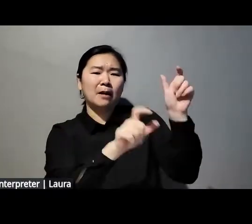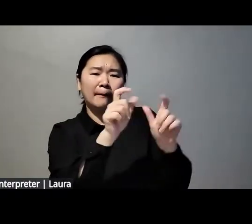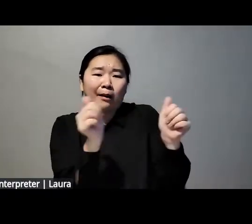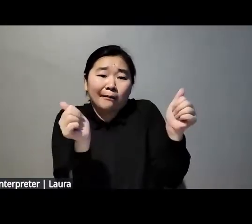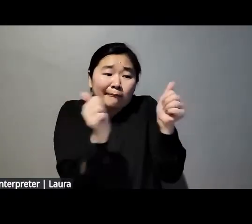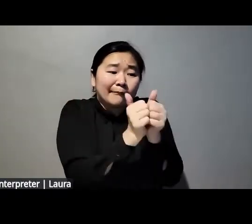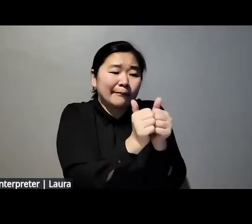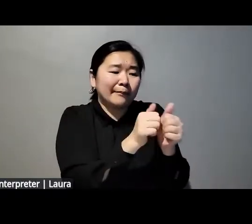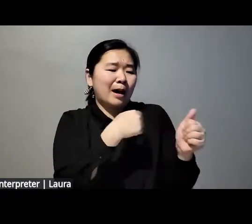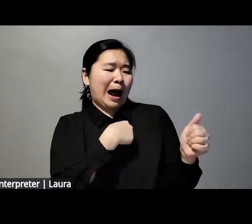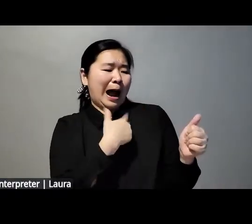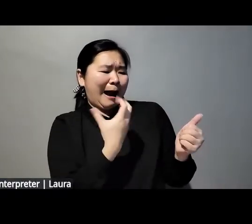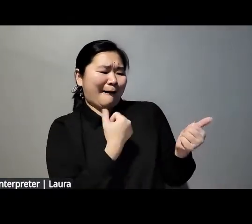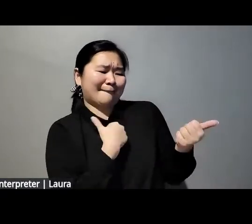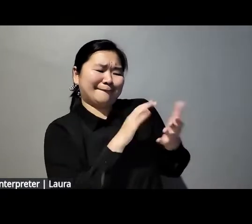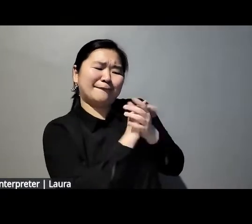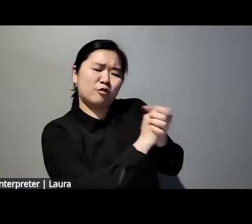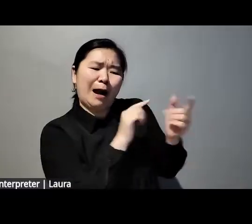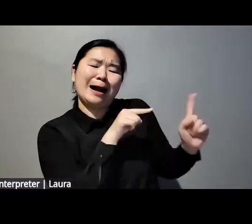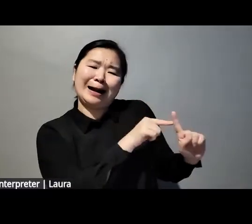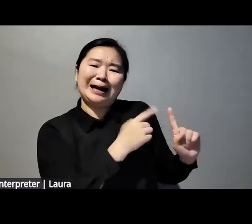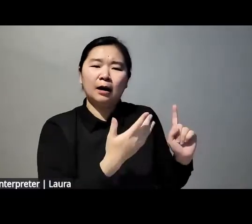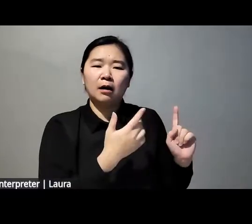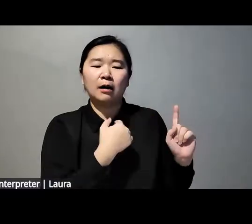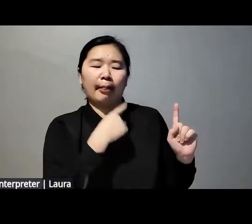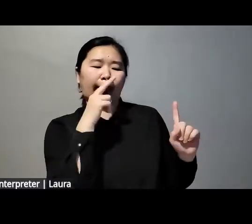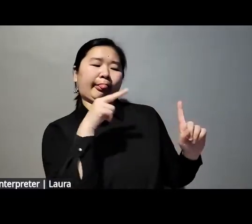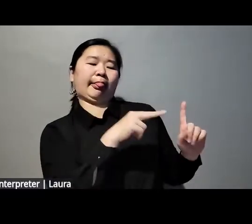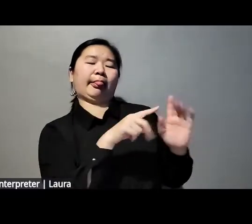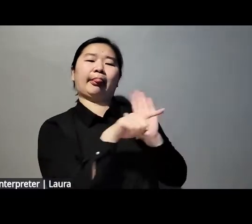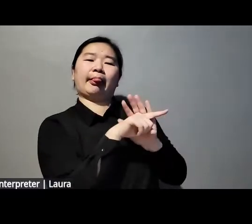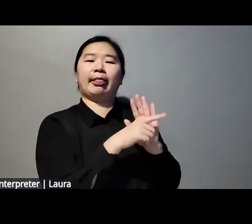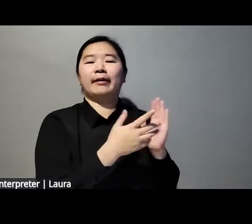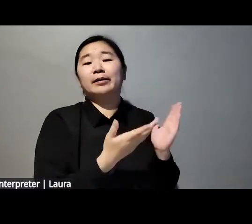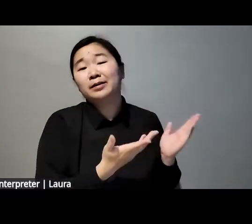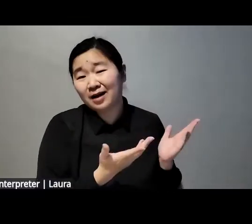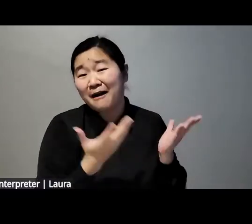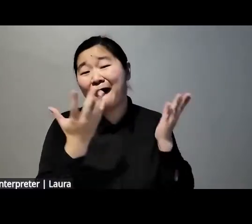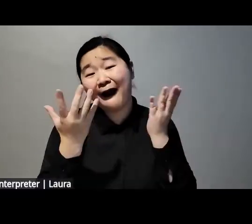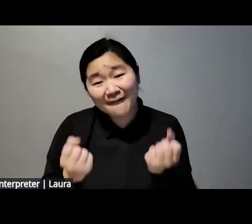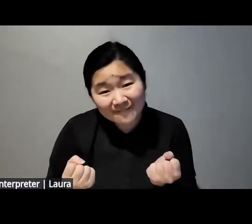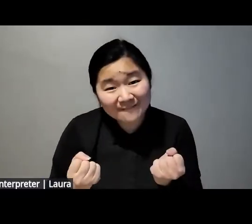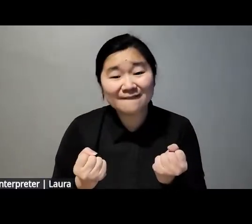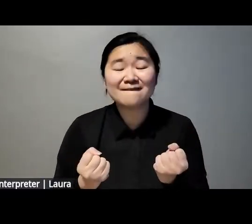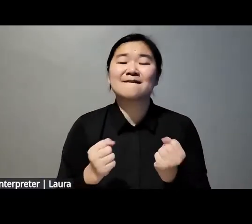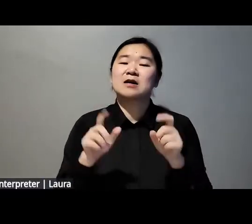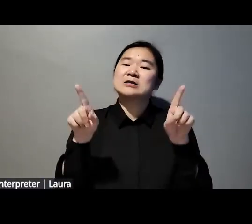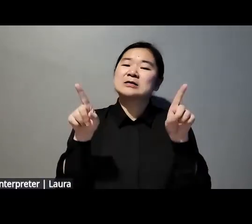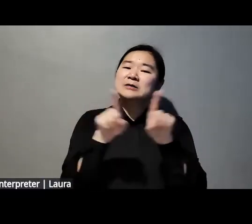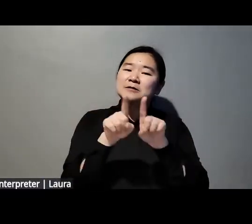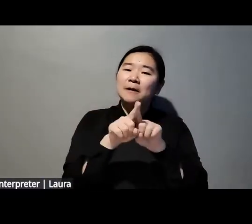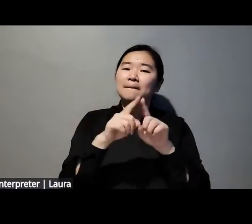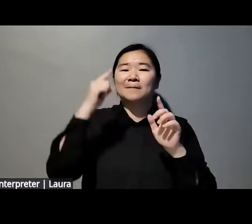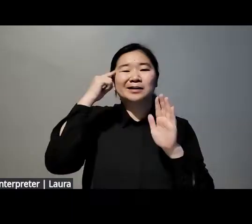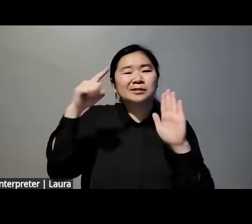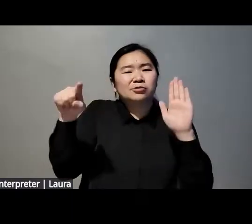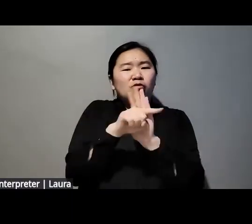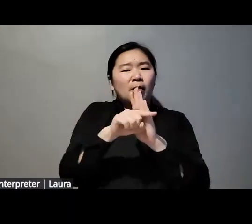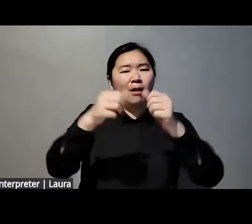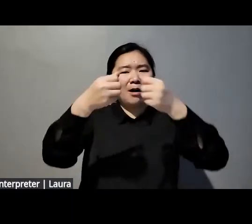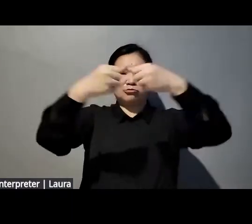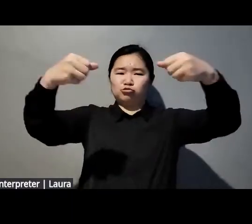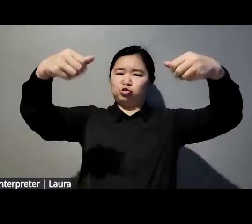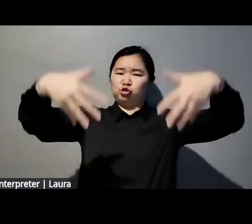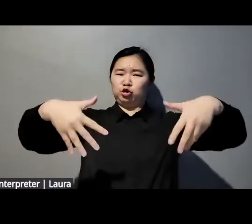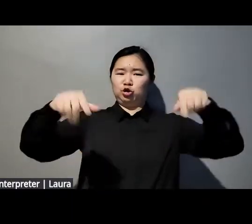development program that may come in the future. There were gaps identified in approaches used for the study that should be